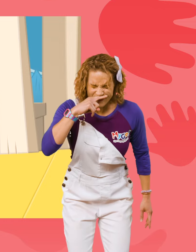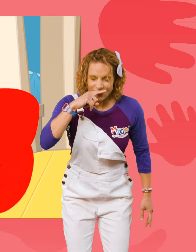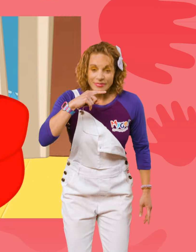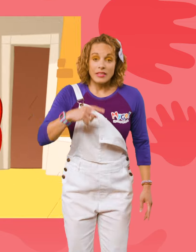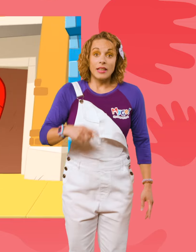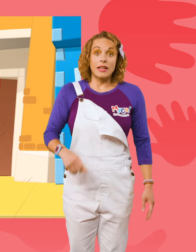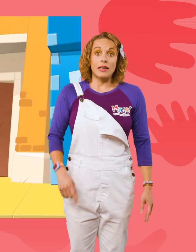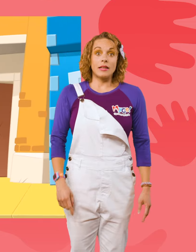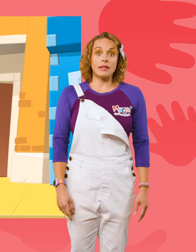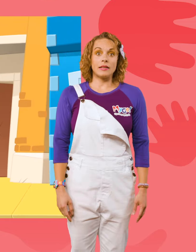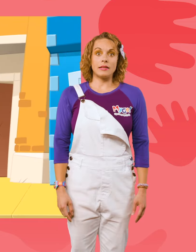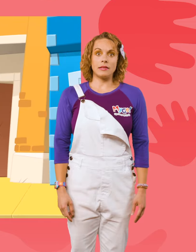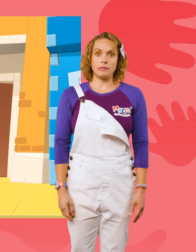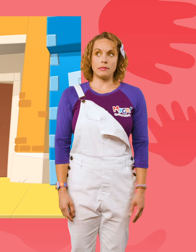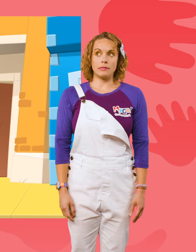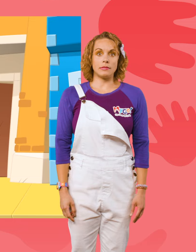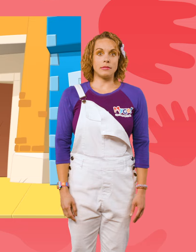shit.